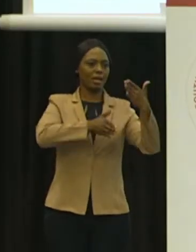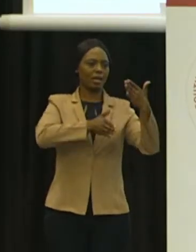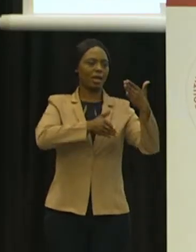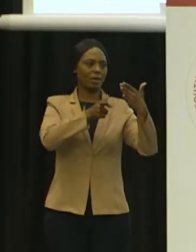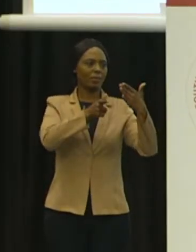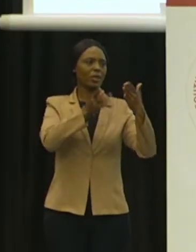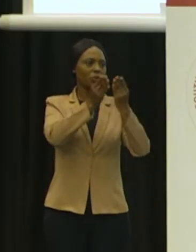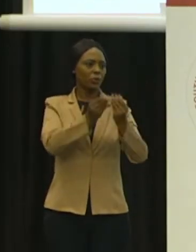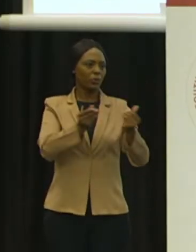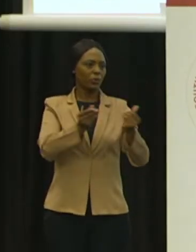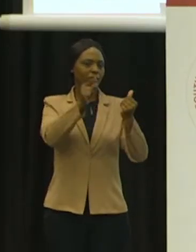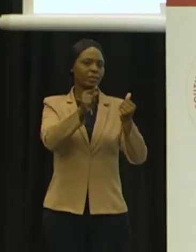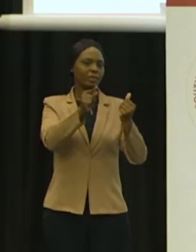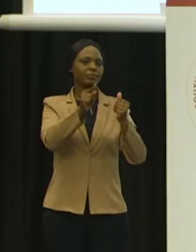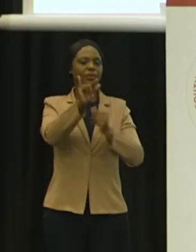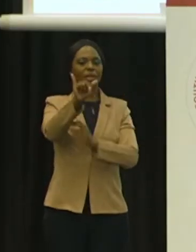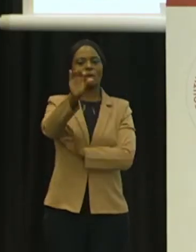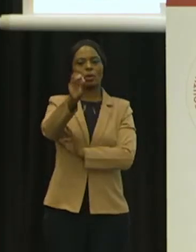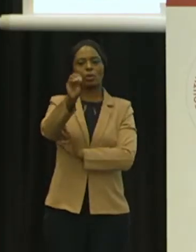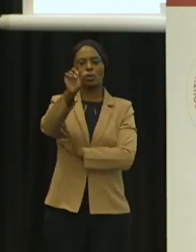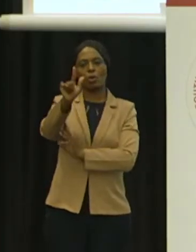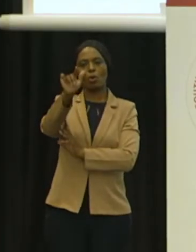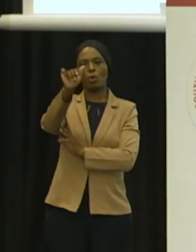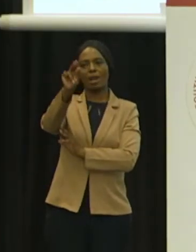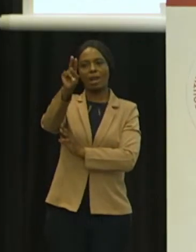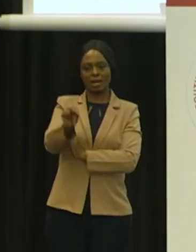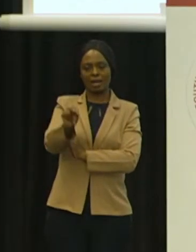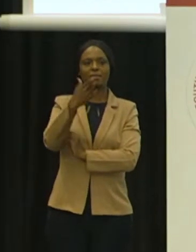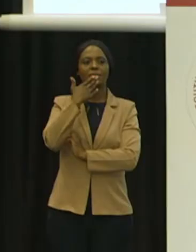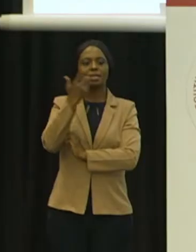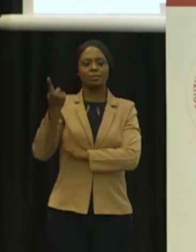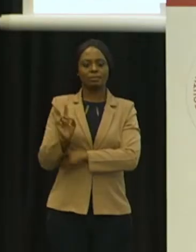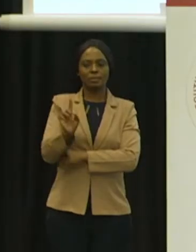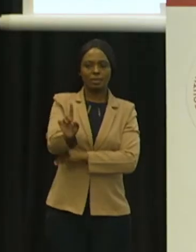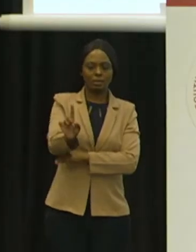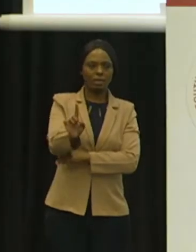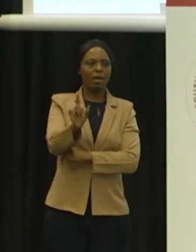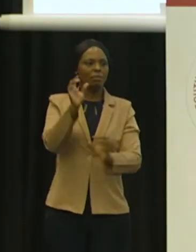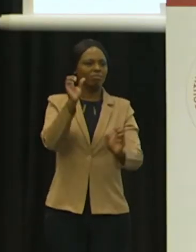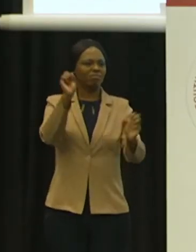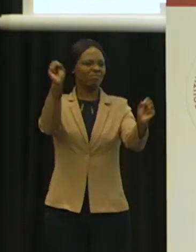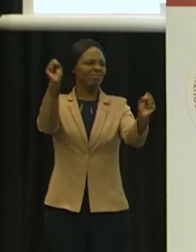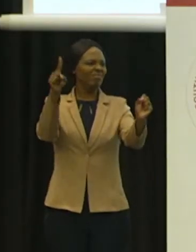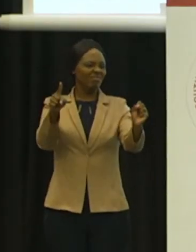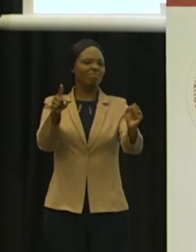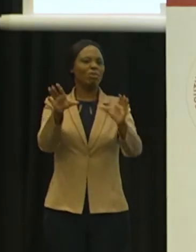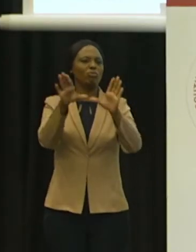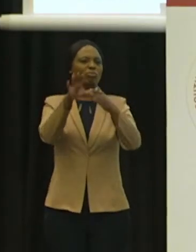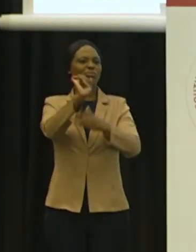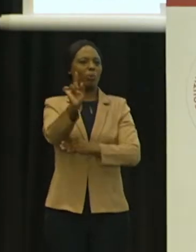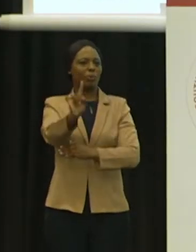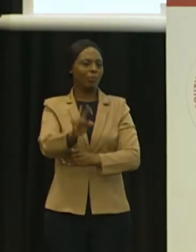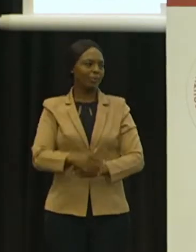upon Yolan to share what transpired. Thanks.